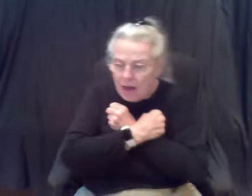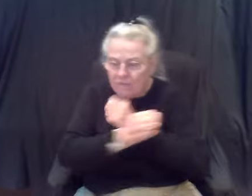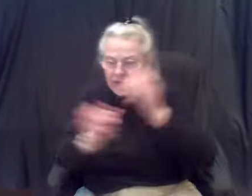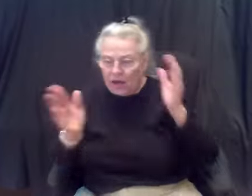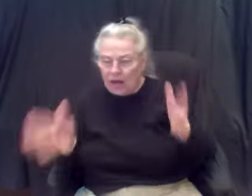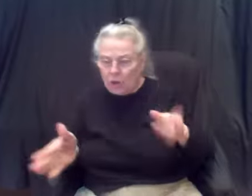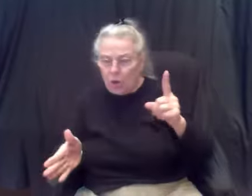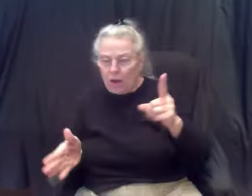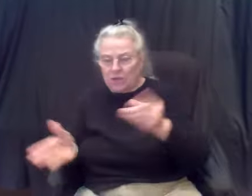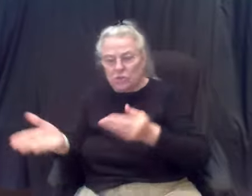beloved ones